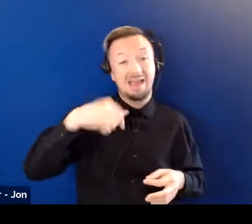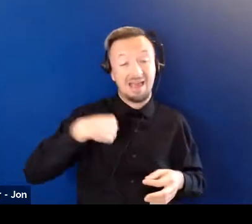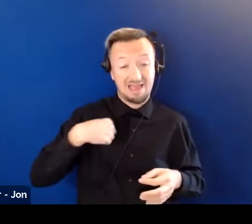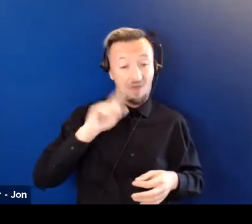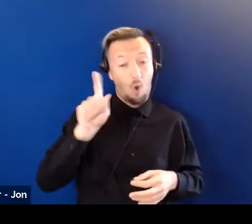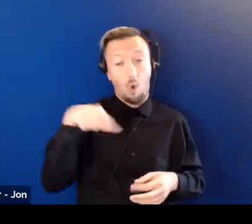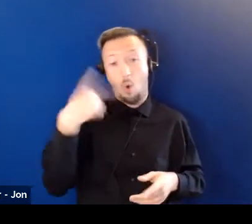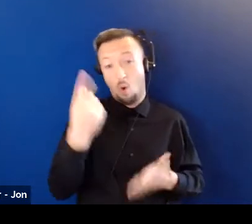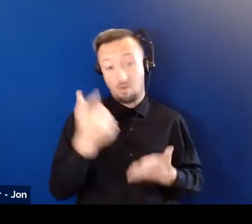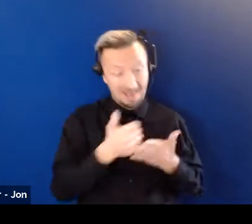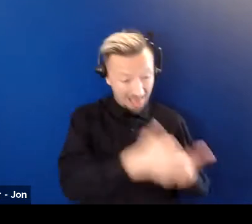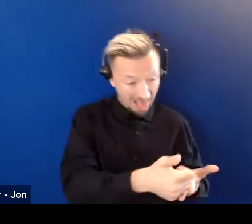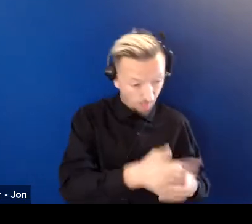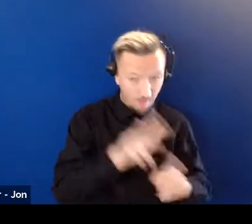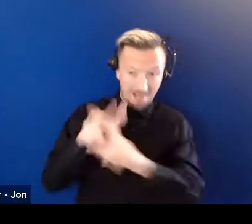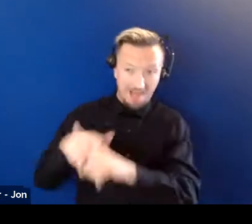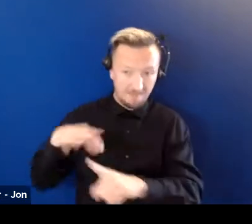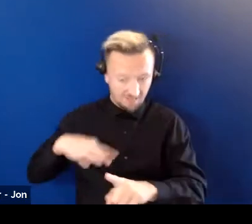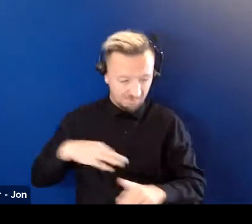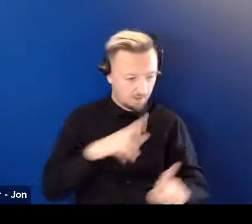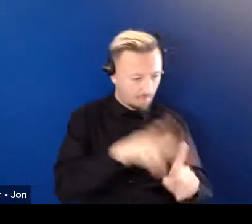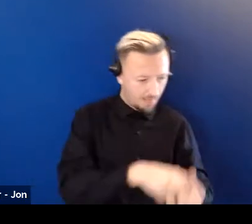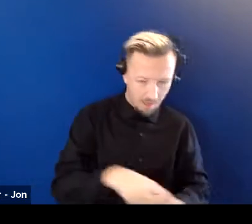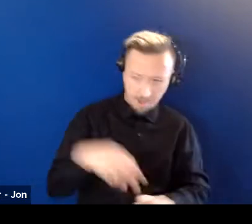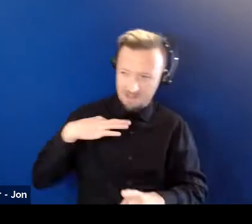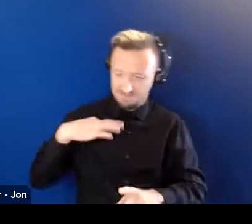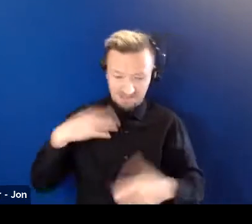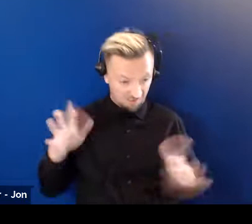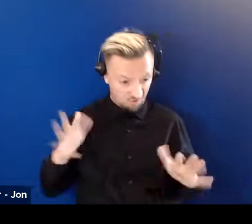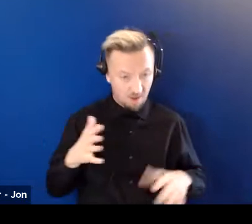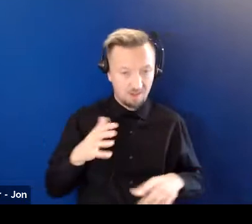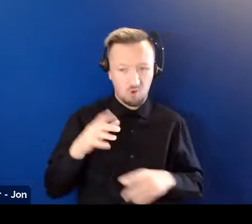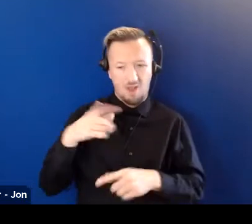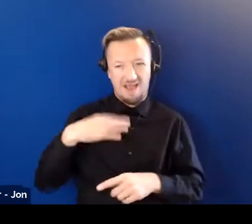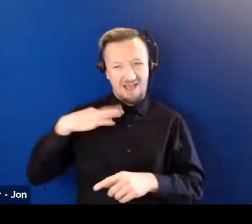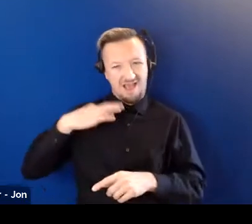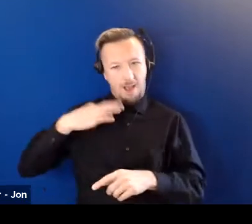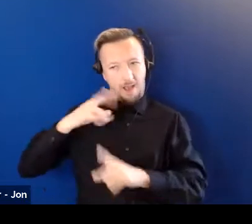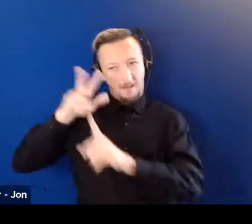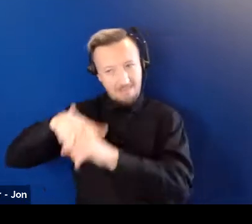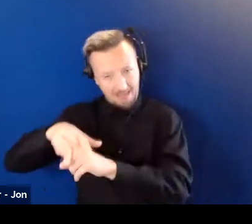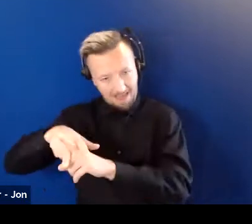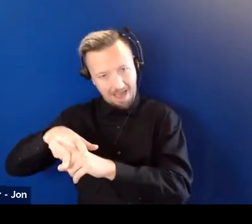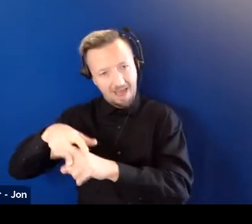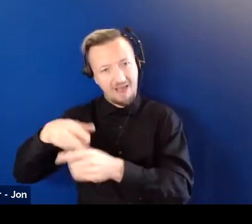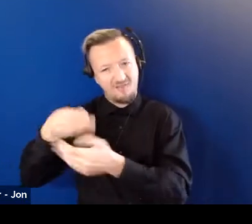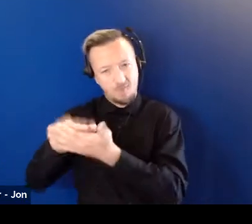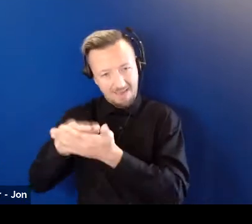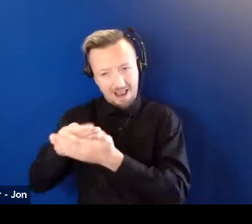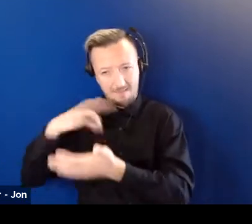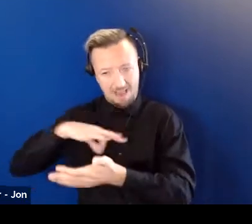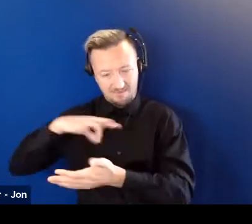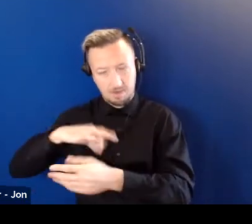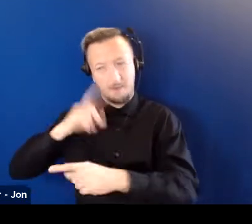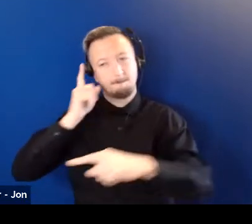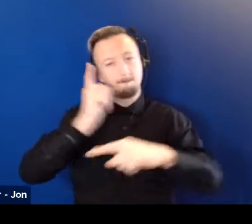for benefits. We need to have the application for benefits be tied in with a larger goal of living